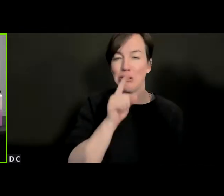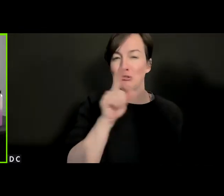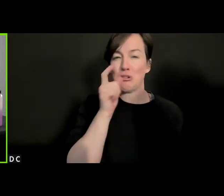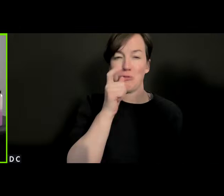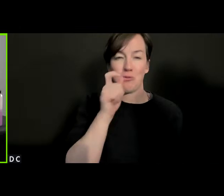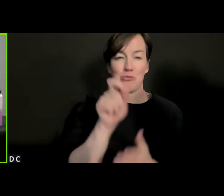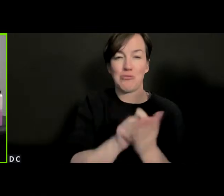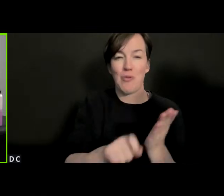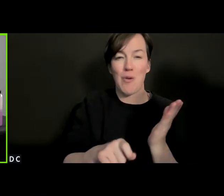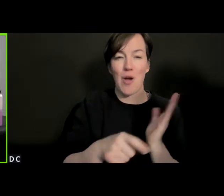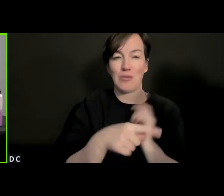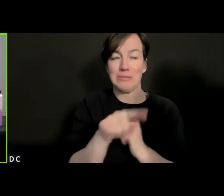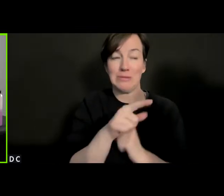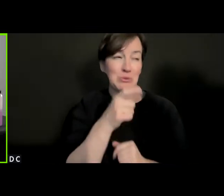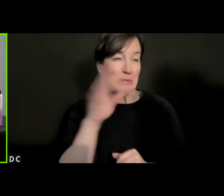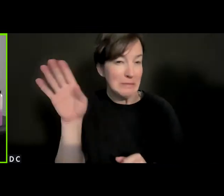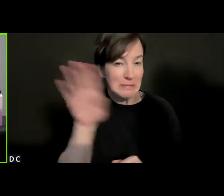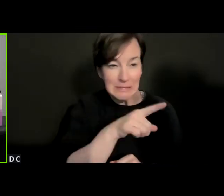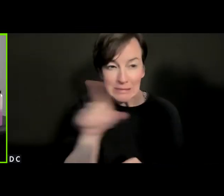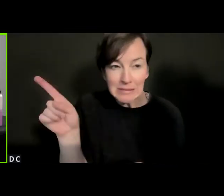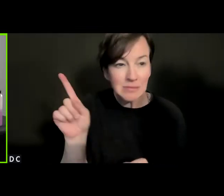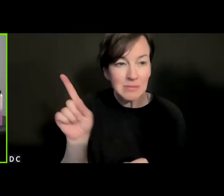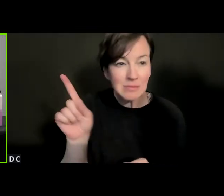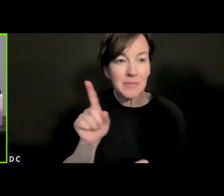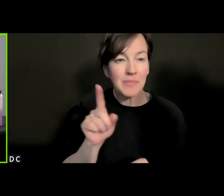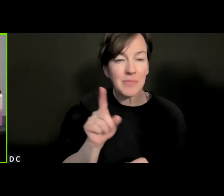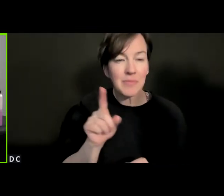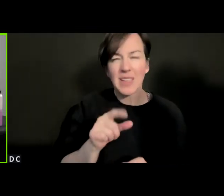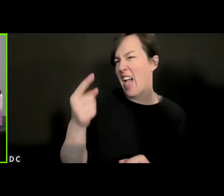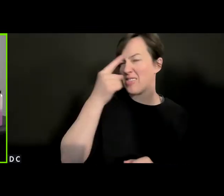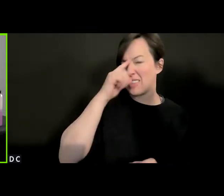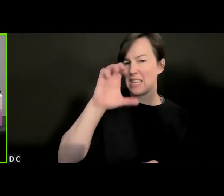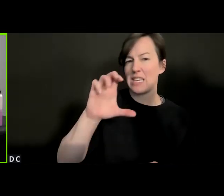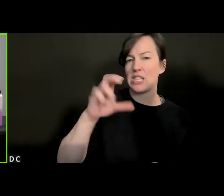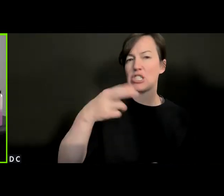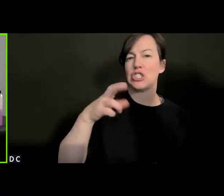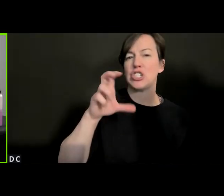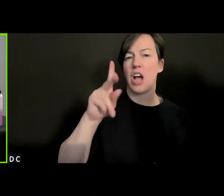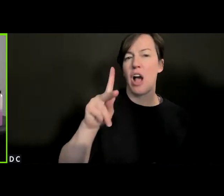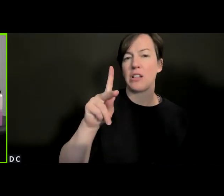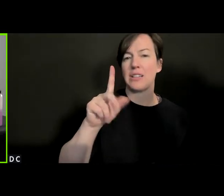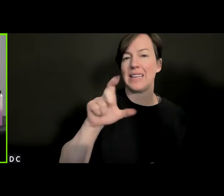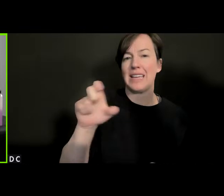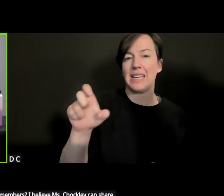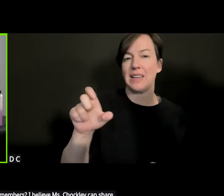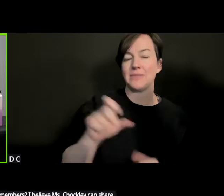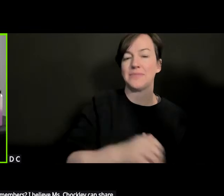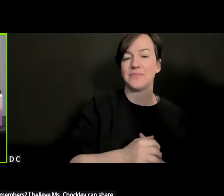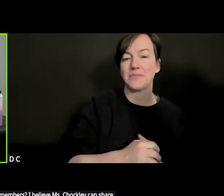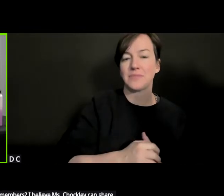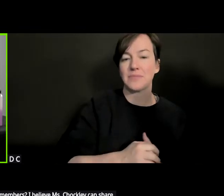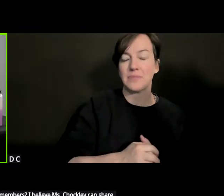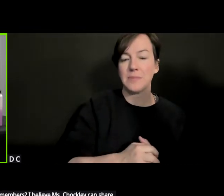which board members have them. I believe Ms. Chalkley can share who.